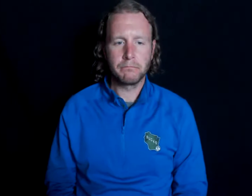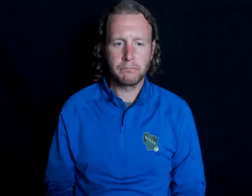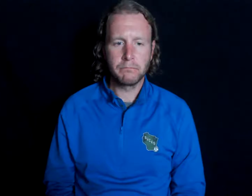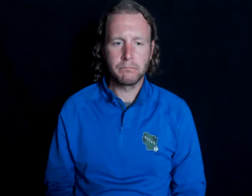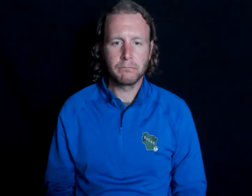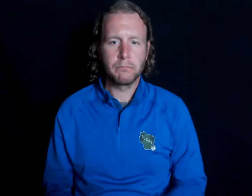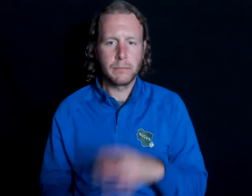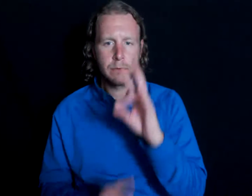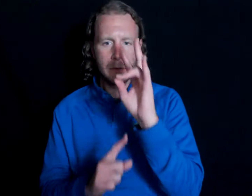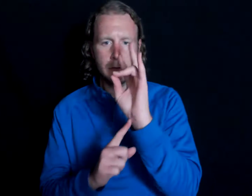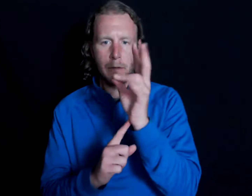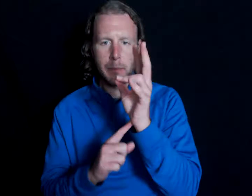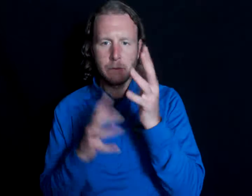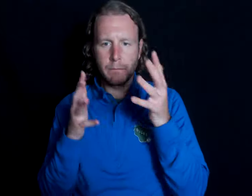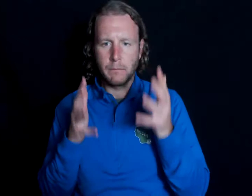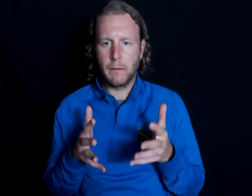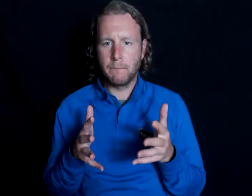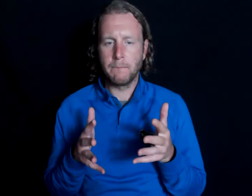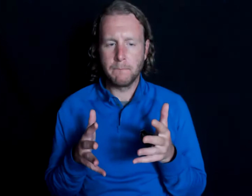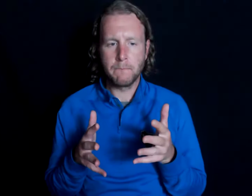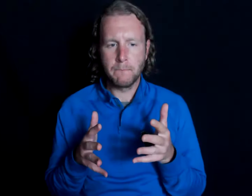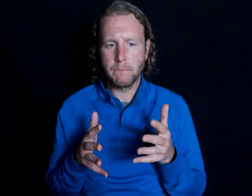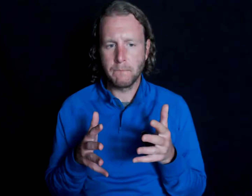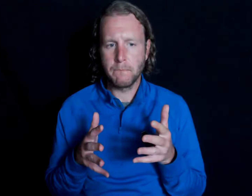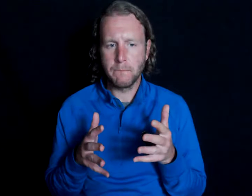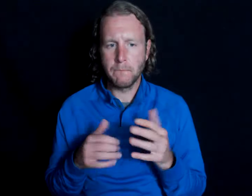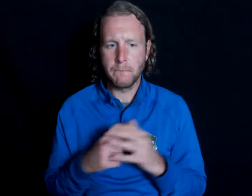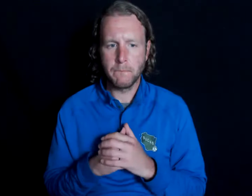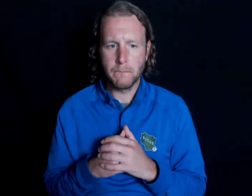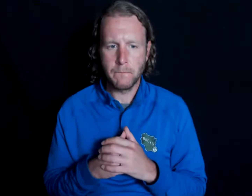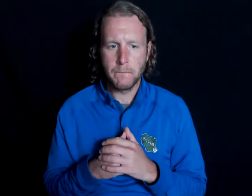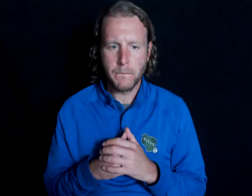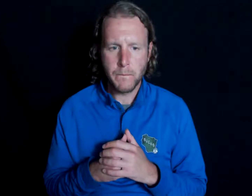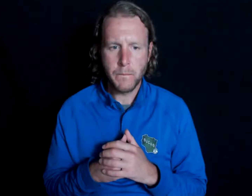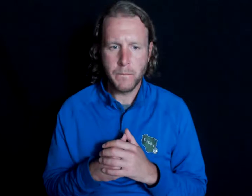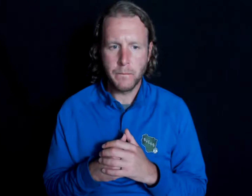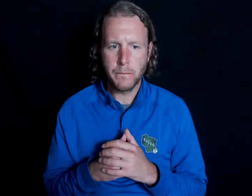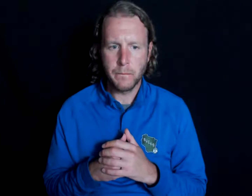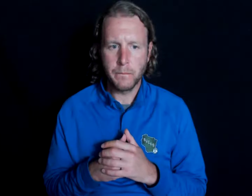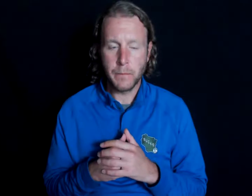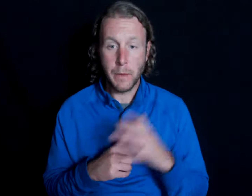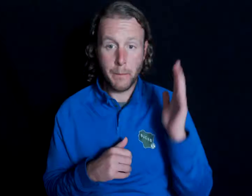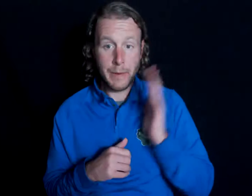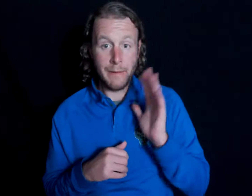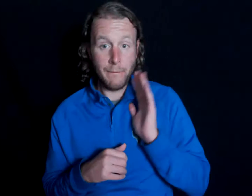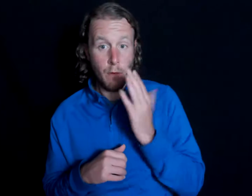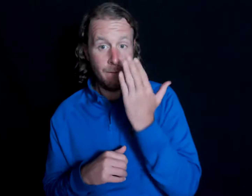Seven minutes to play. Down to 15. Just keep chipping away here.